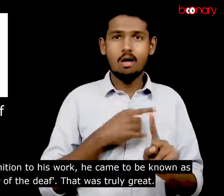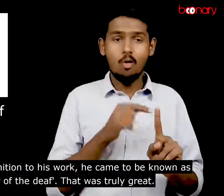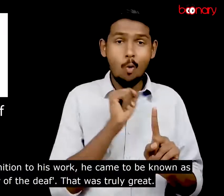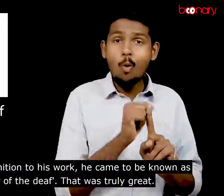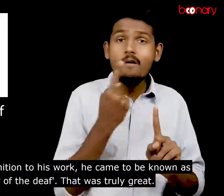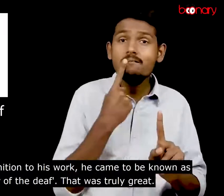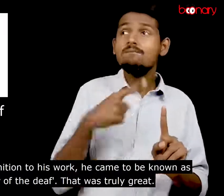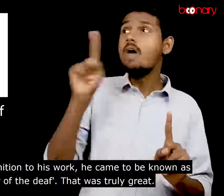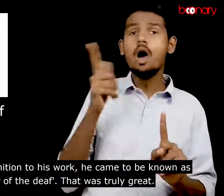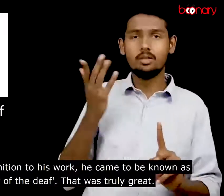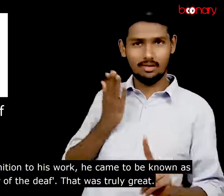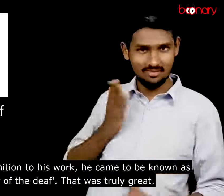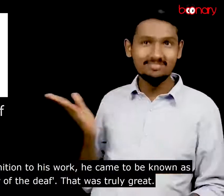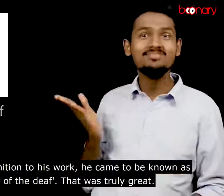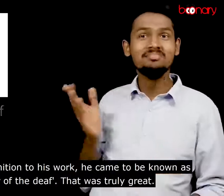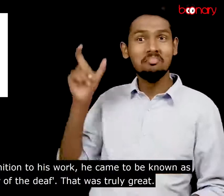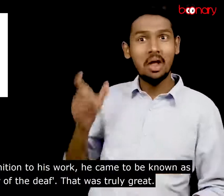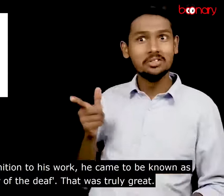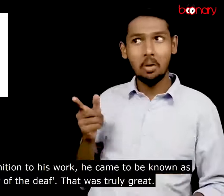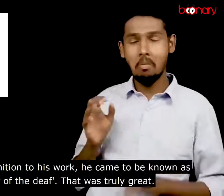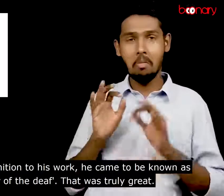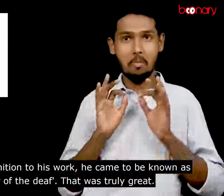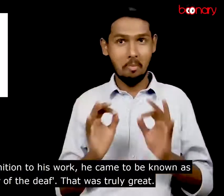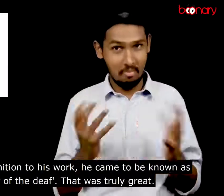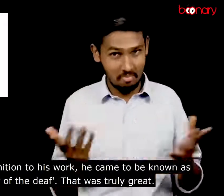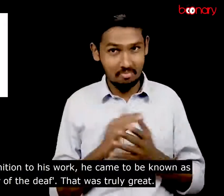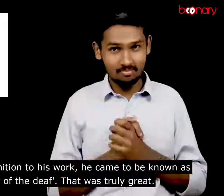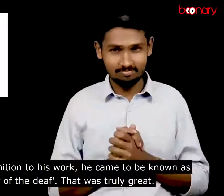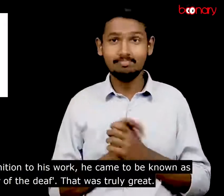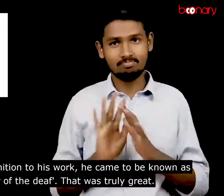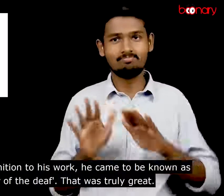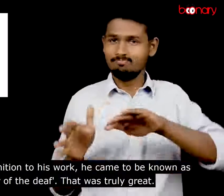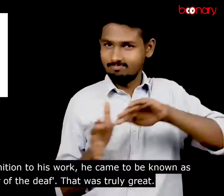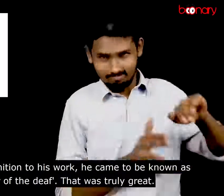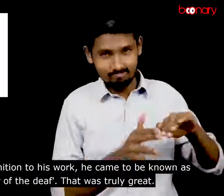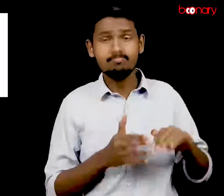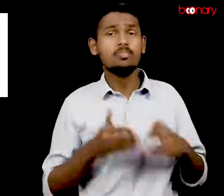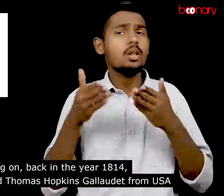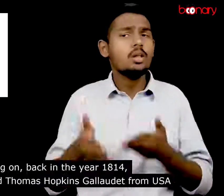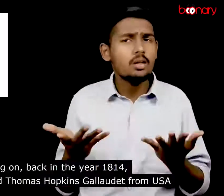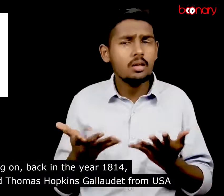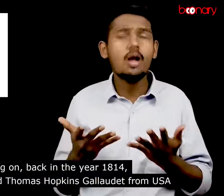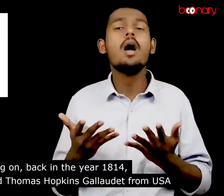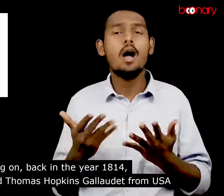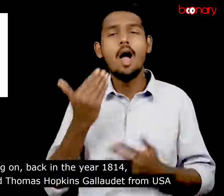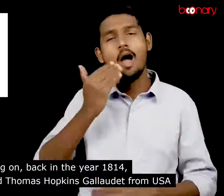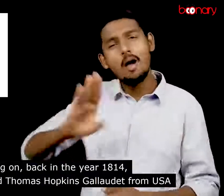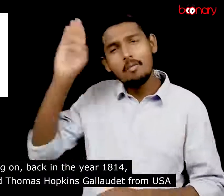known as the father of the deaf. That was truly great. Moving on, back in the